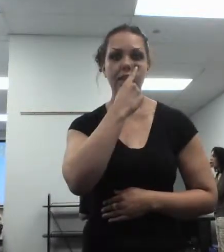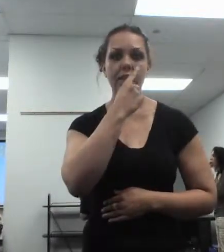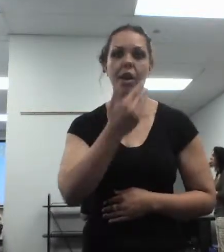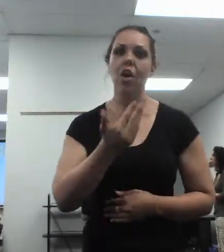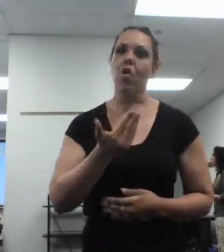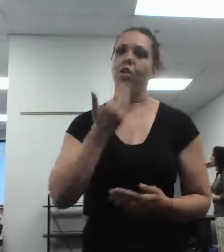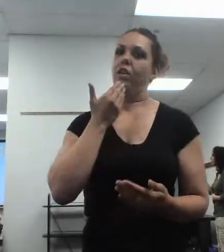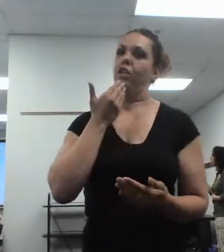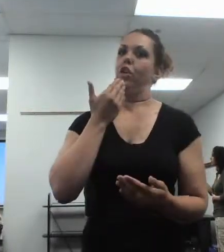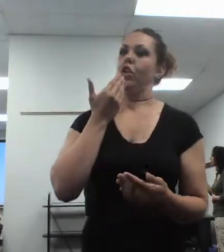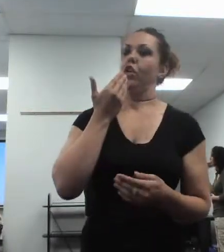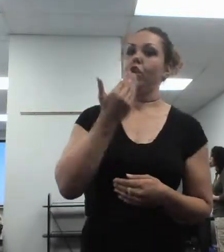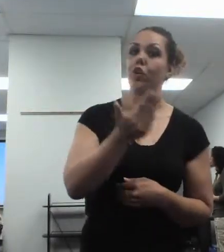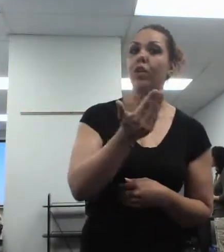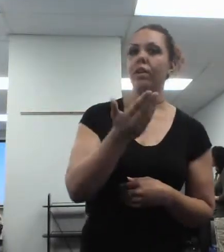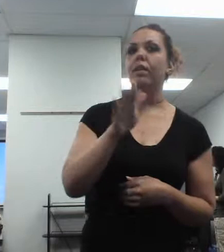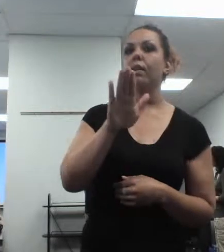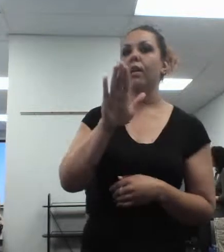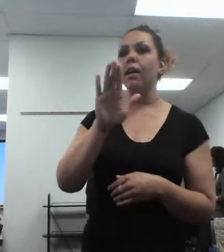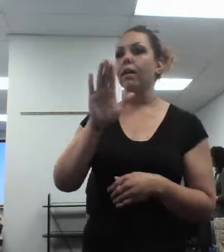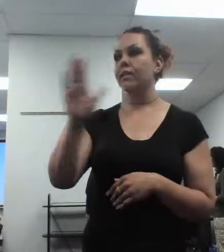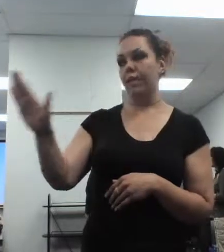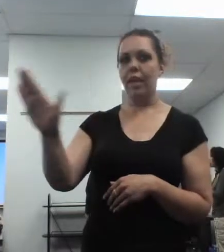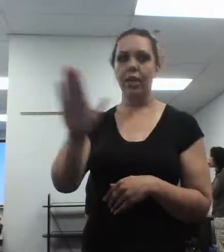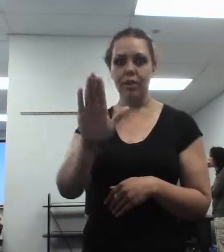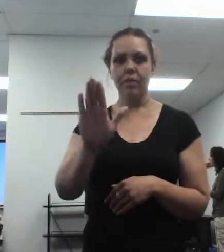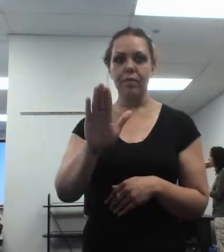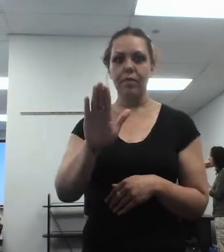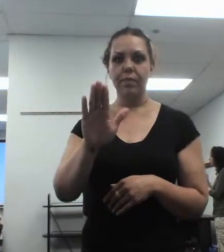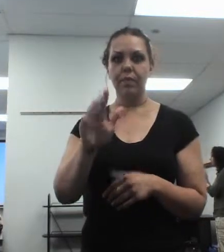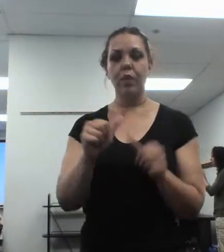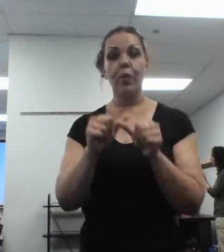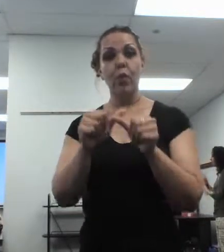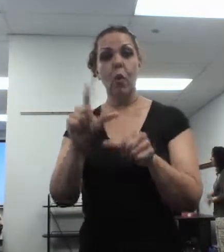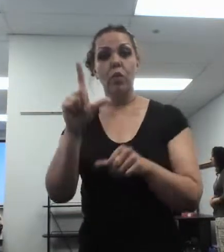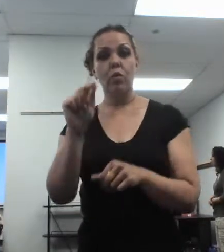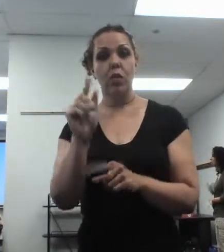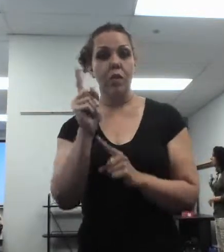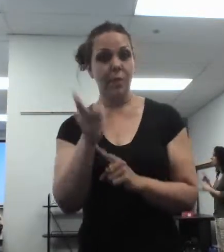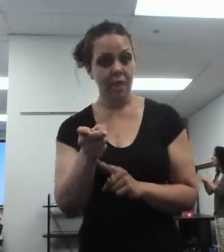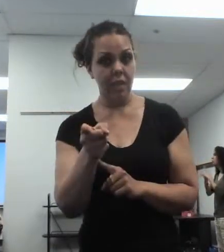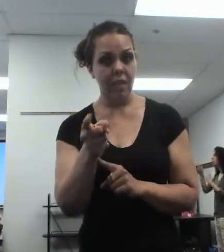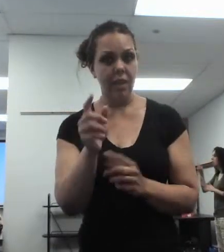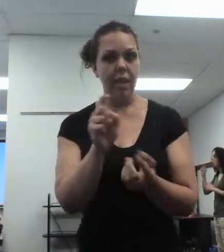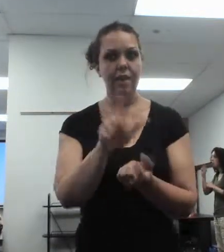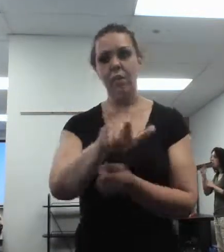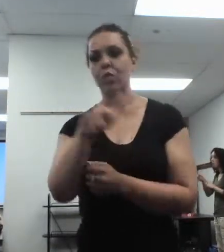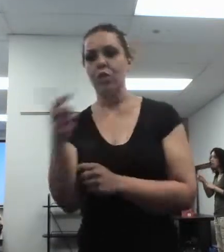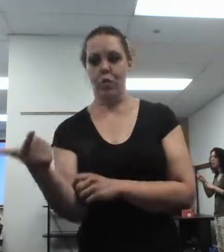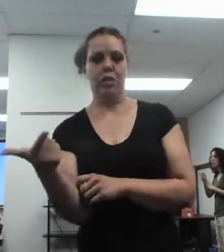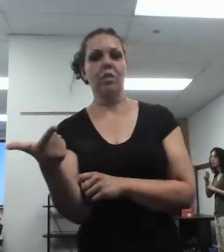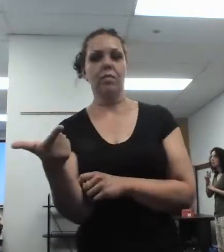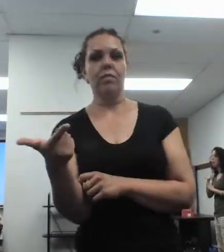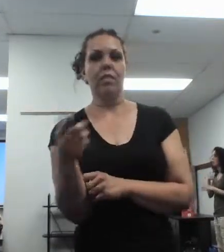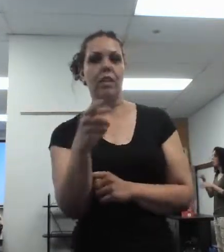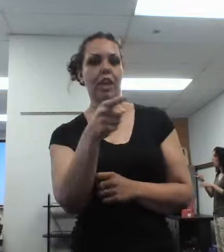really want it. Okay. So they'll go about 20 minutes, then we're going to switch. You'll be interpreting consecutively a